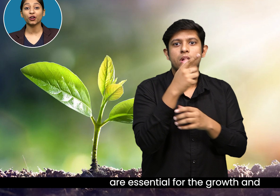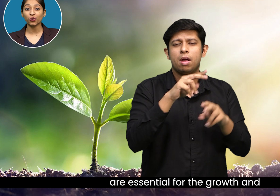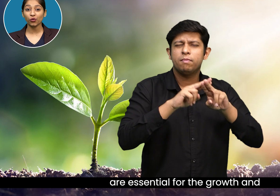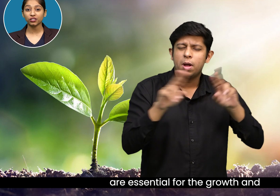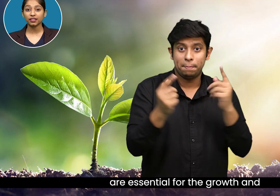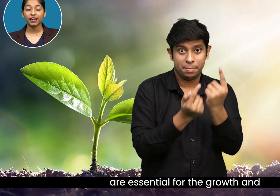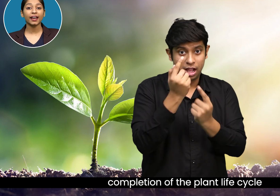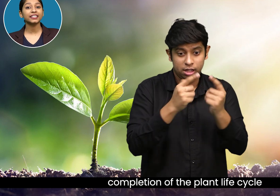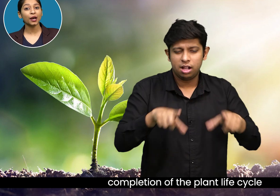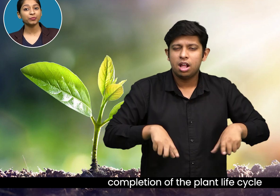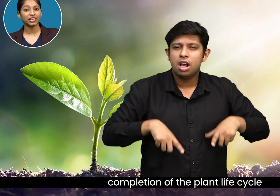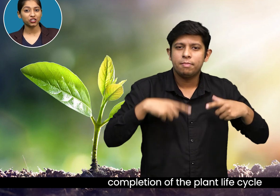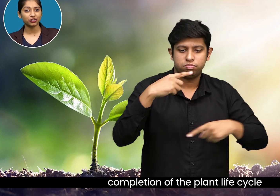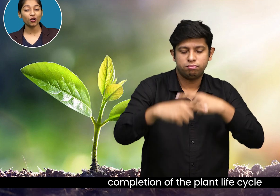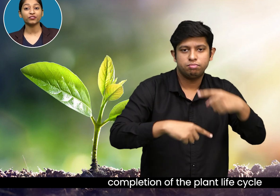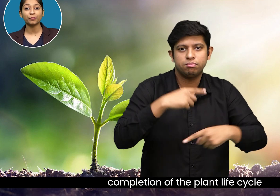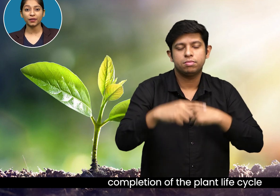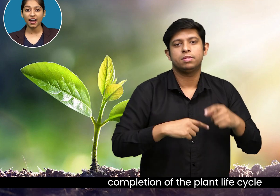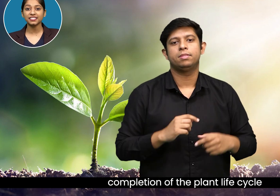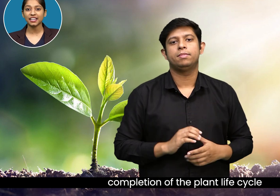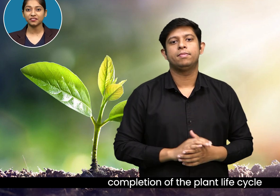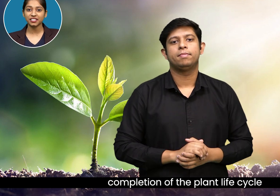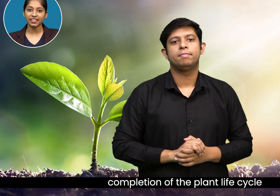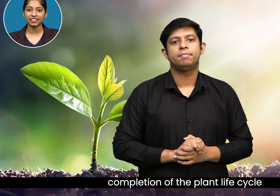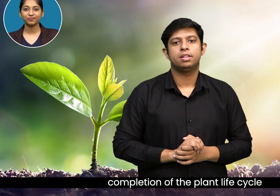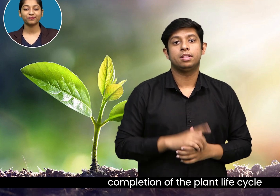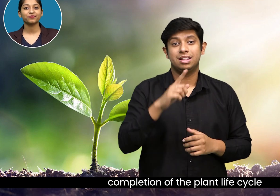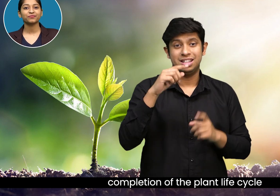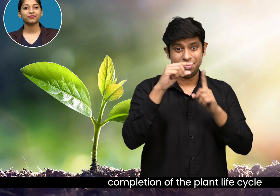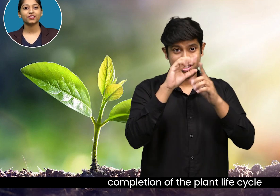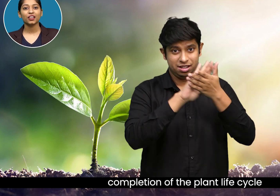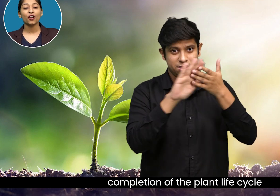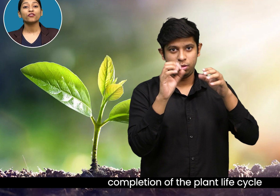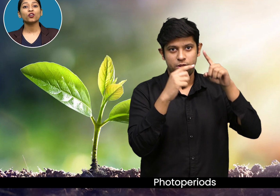for the growth and completion of the plant life cycle.